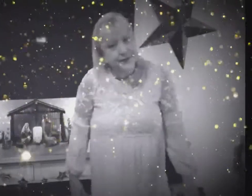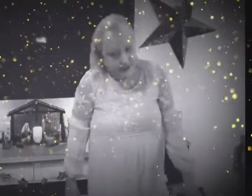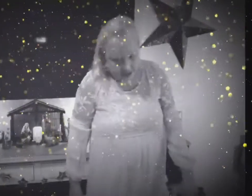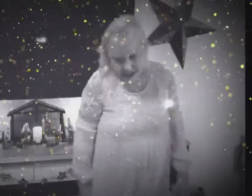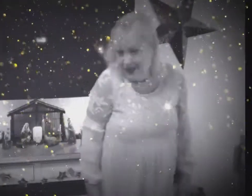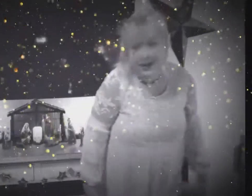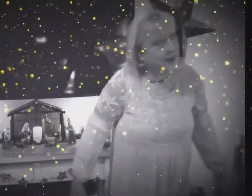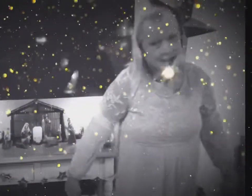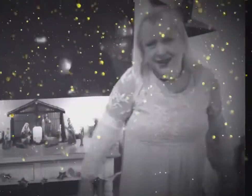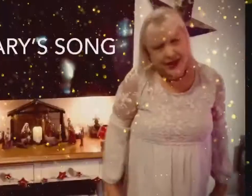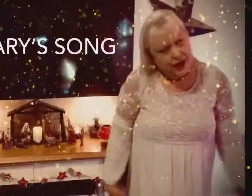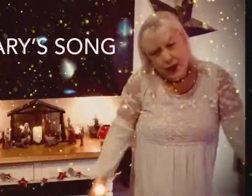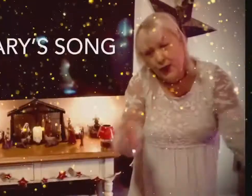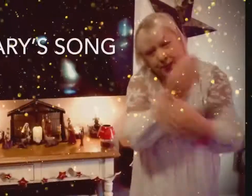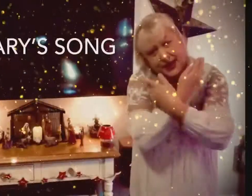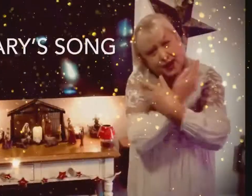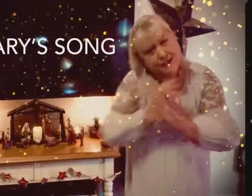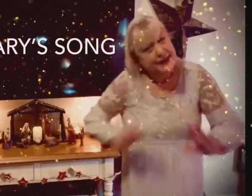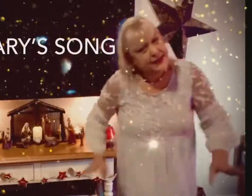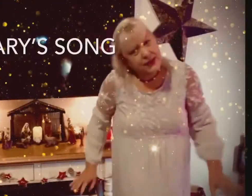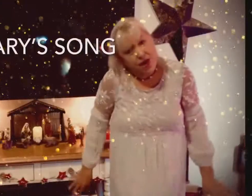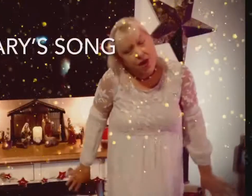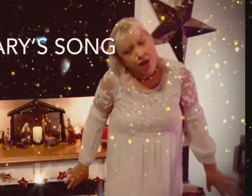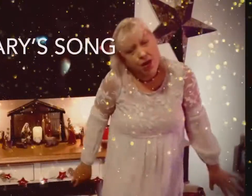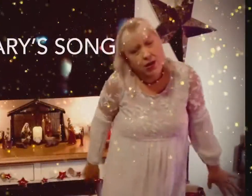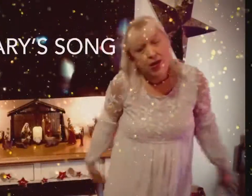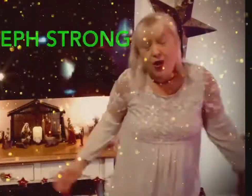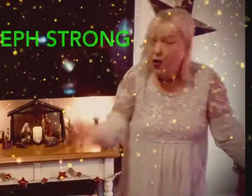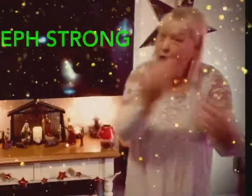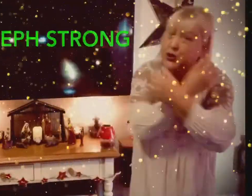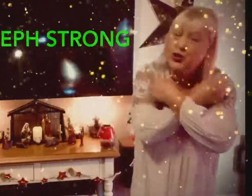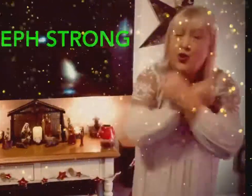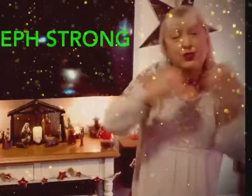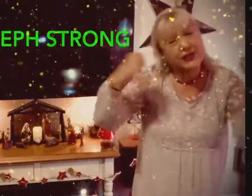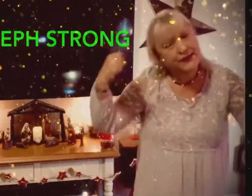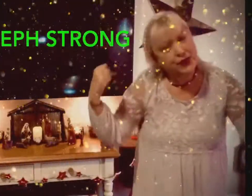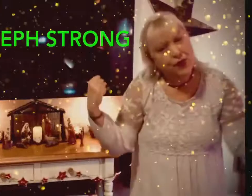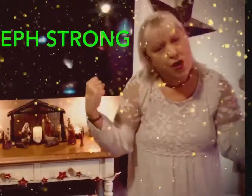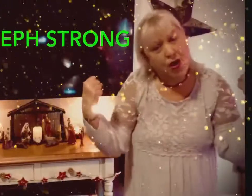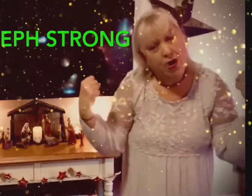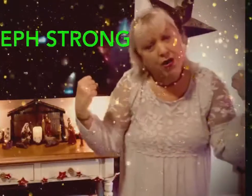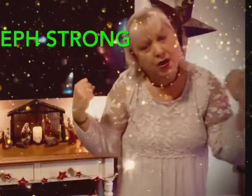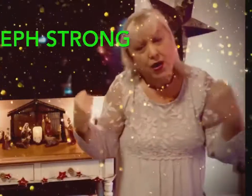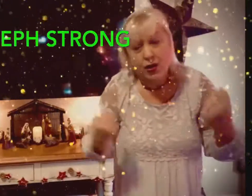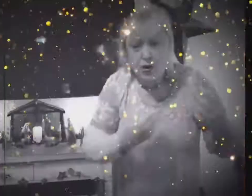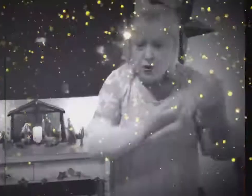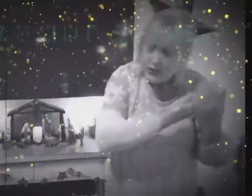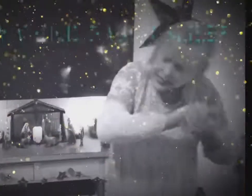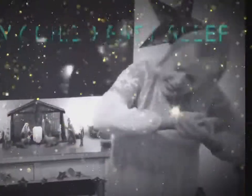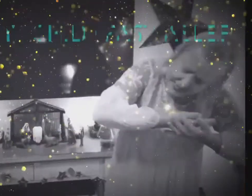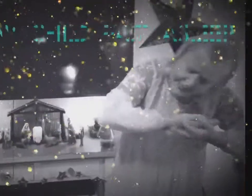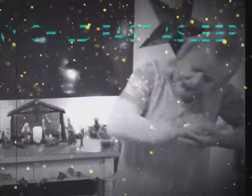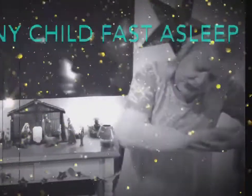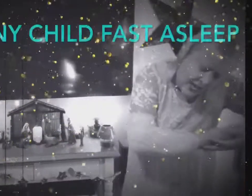No merry song or Joseph strong, no tiny child